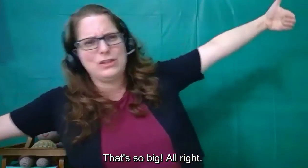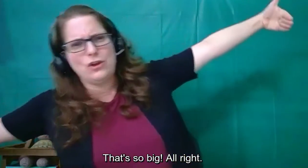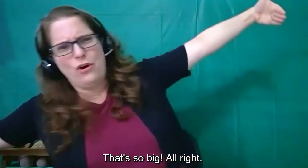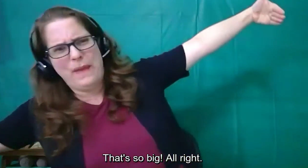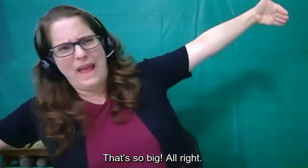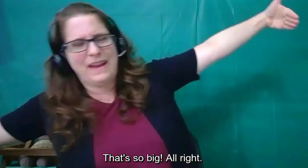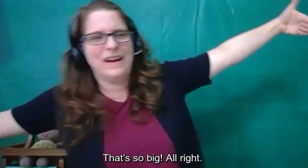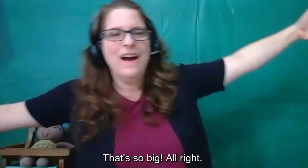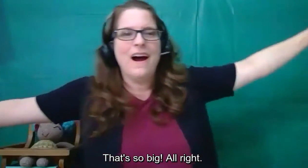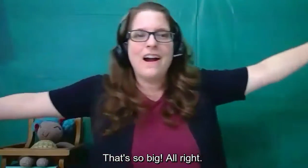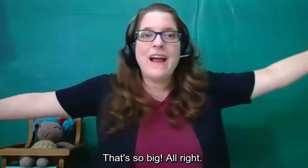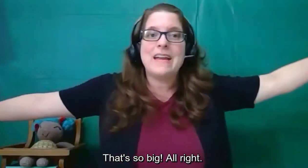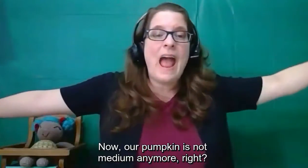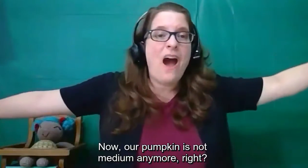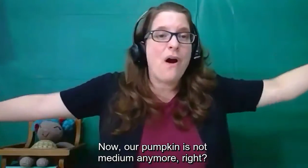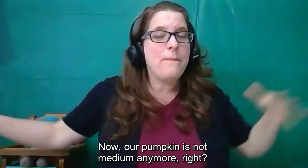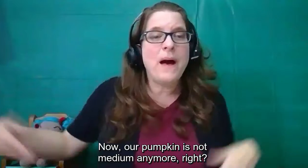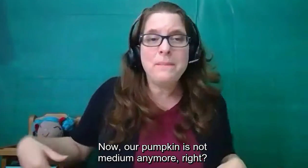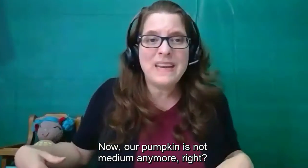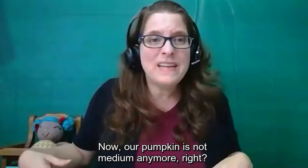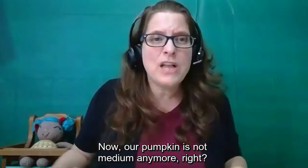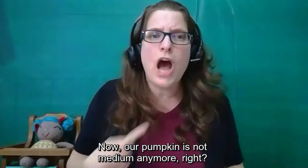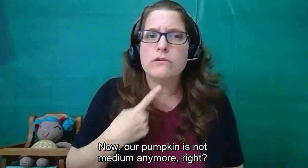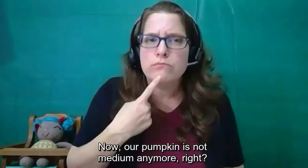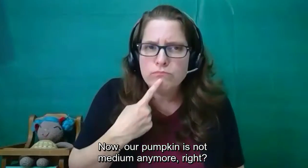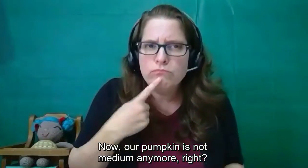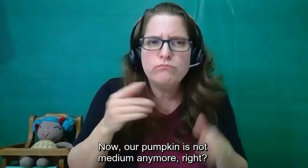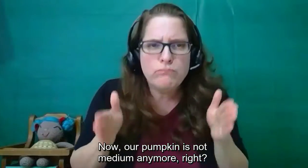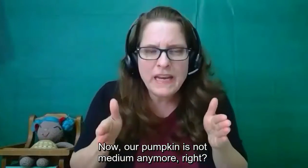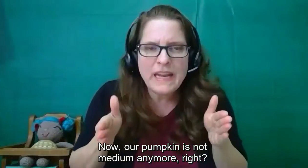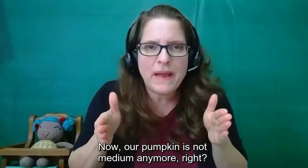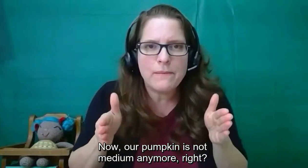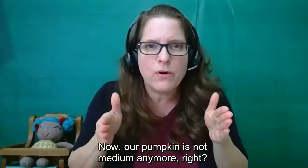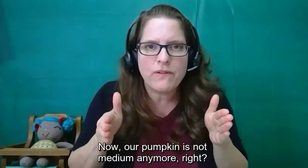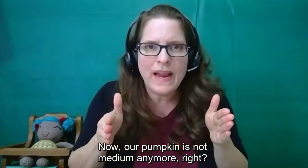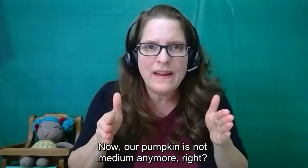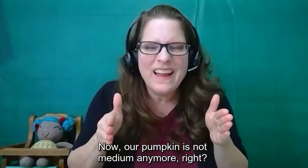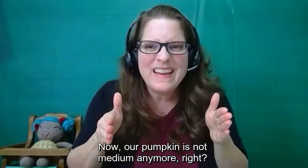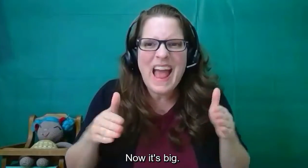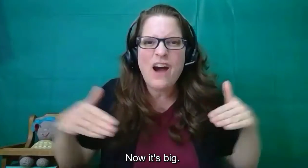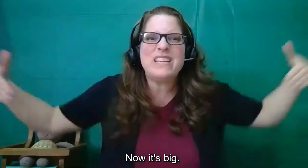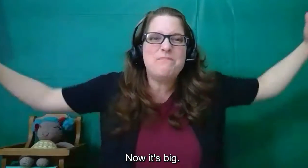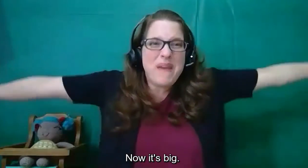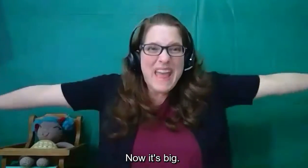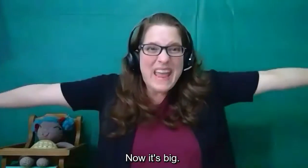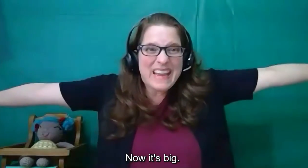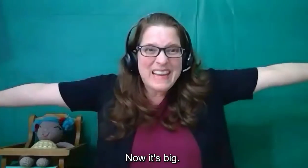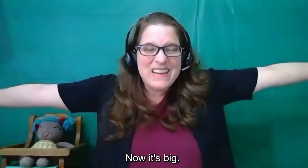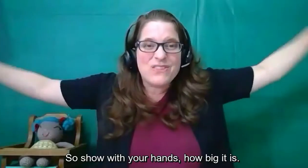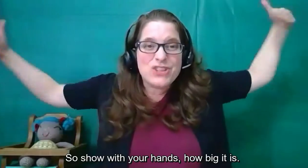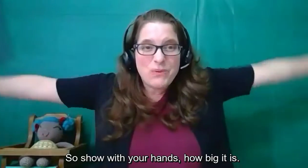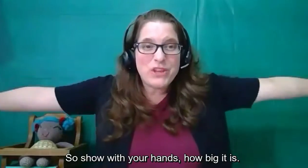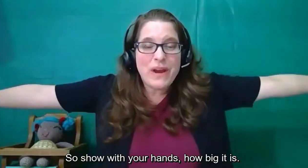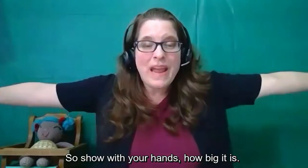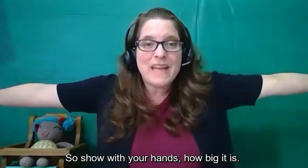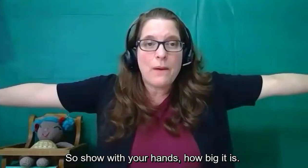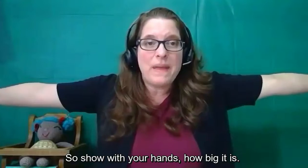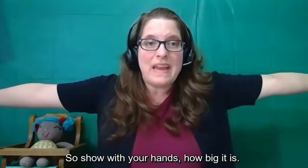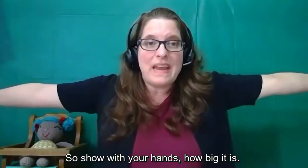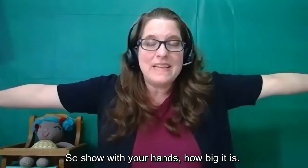so big. All right, now our pumpkin is not medium anymore, right? Now it's big. So show with your hands how big it is.